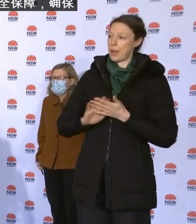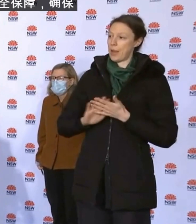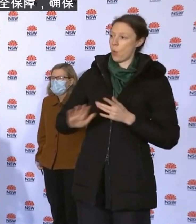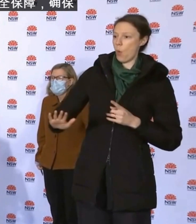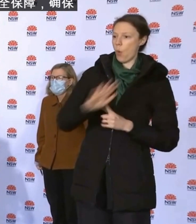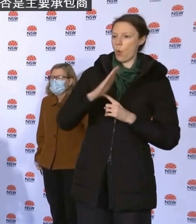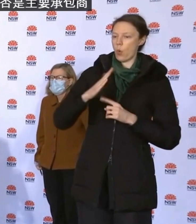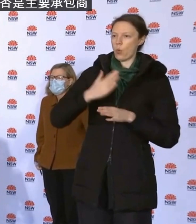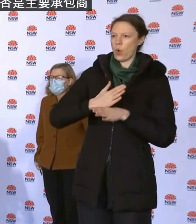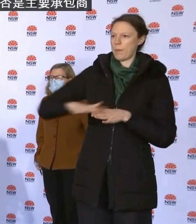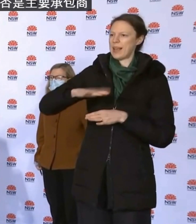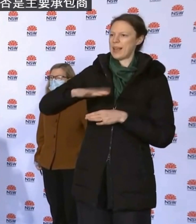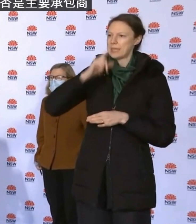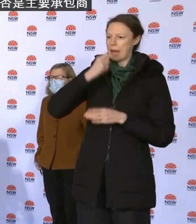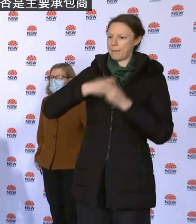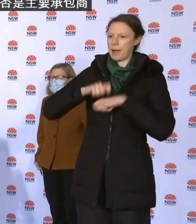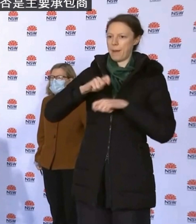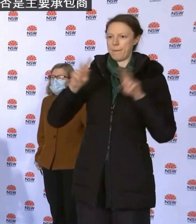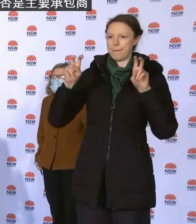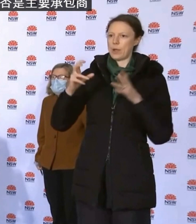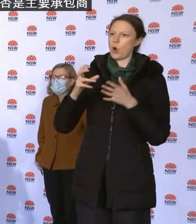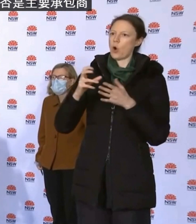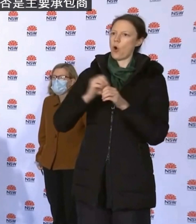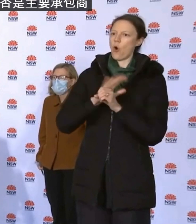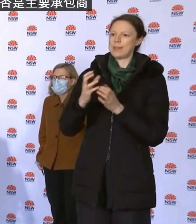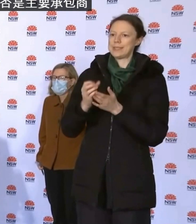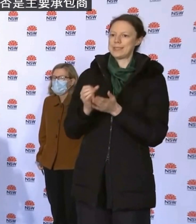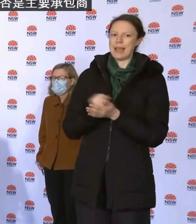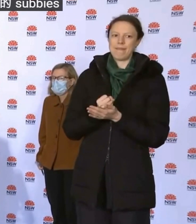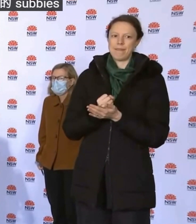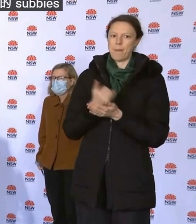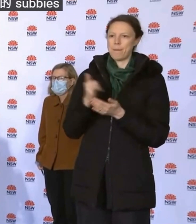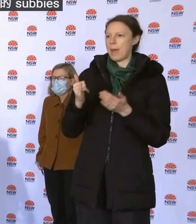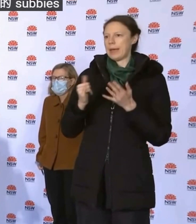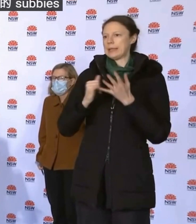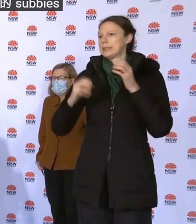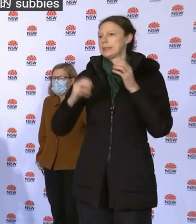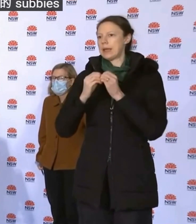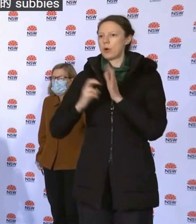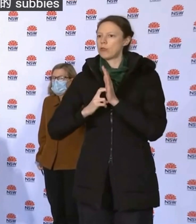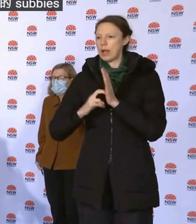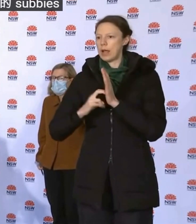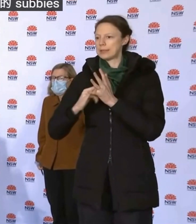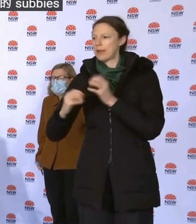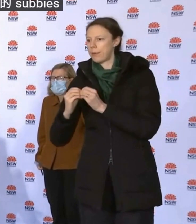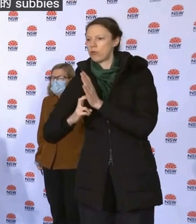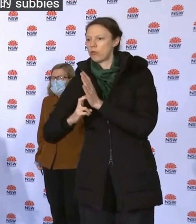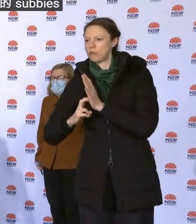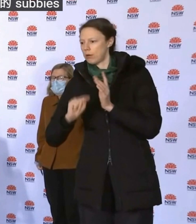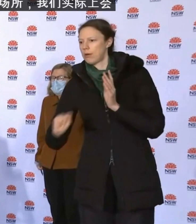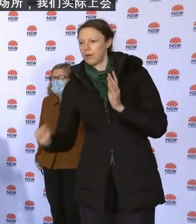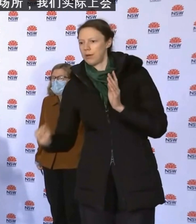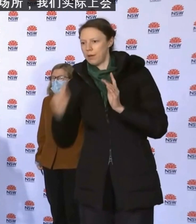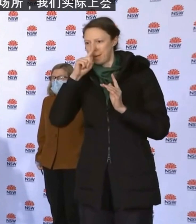It's making sure that whether you're a subby of a subby, whether you're a major contractor who has subbies of subbies coming from all across Greater